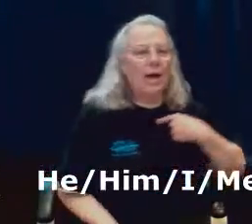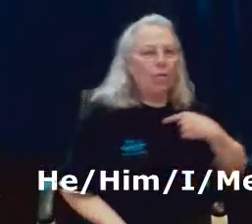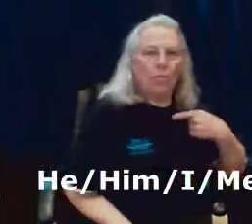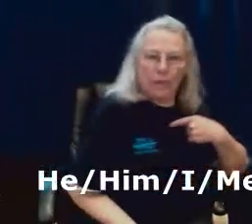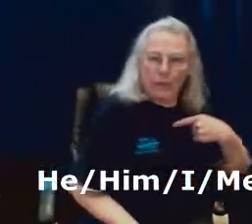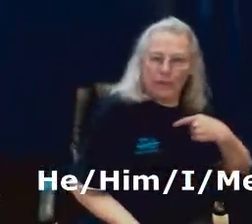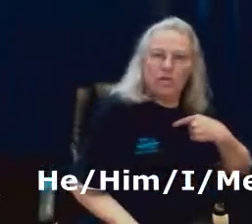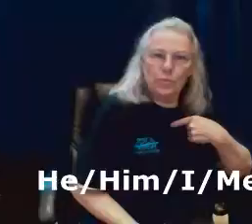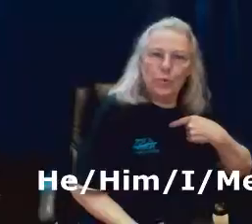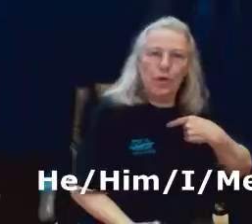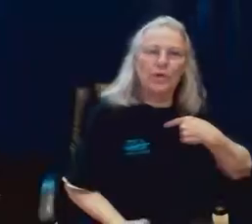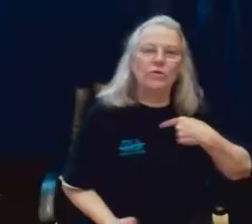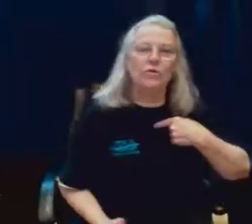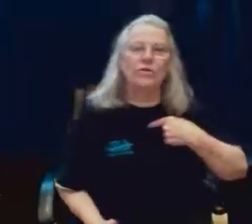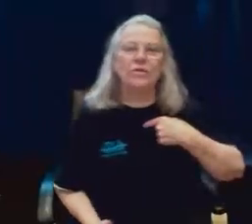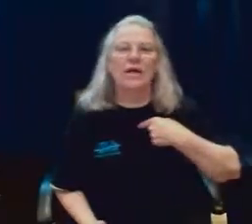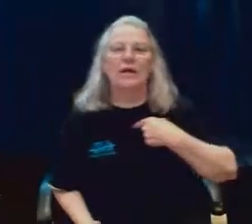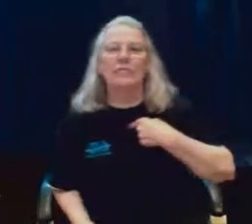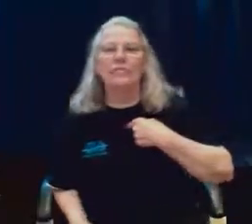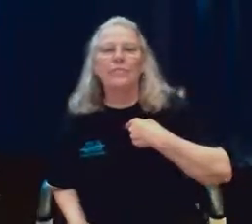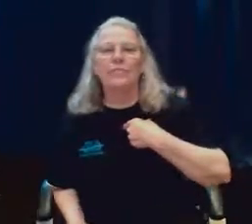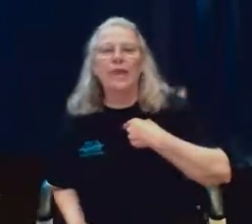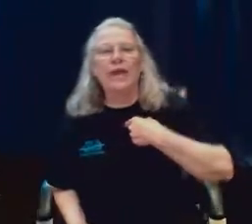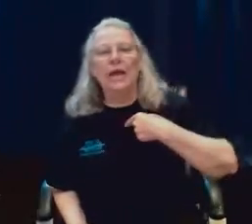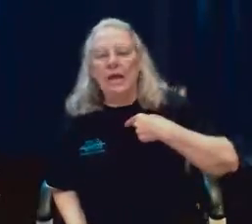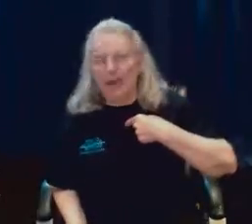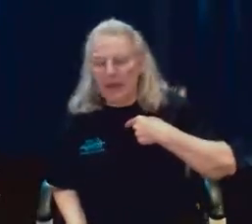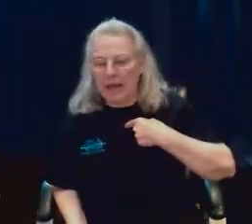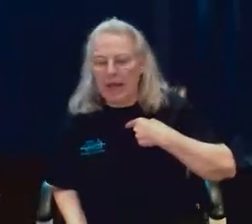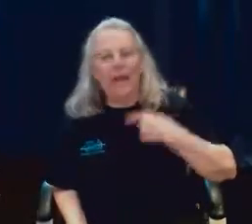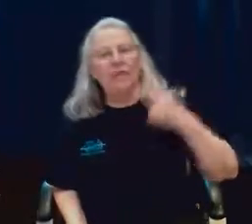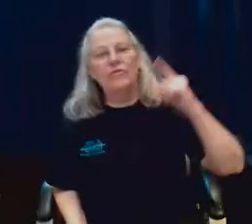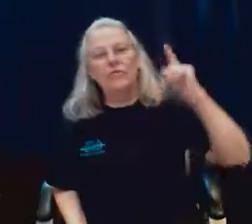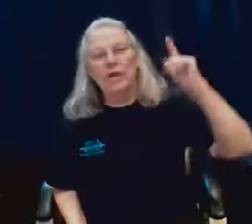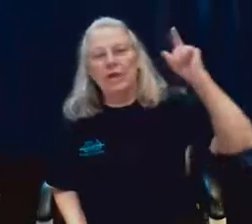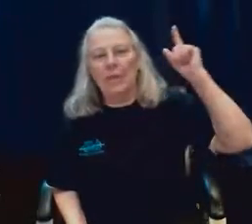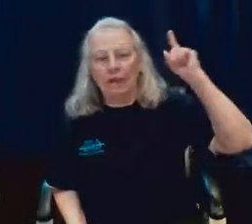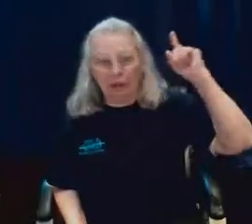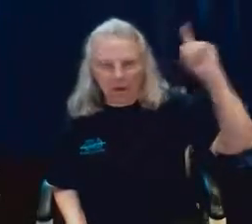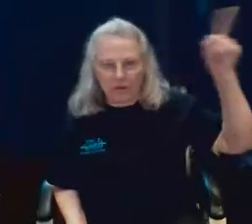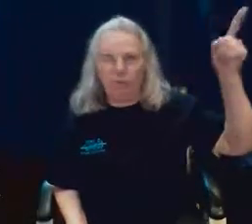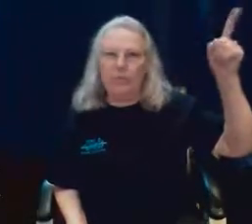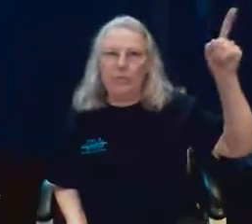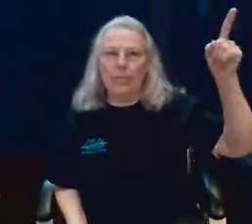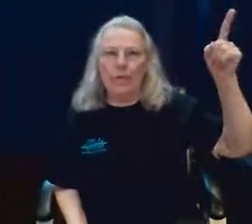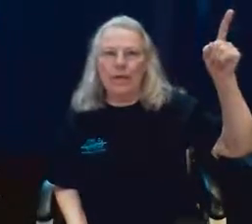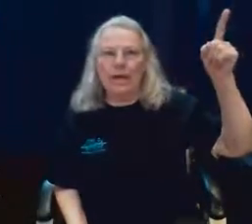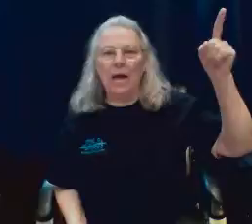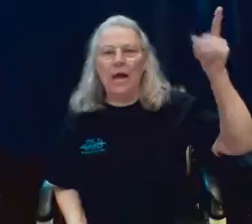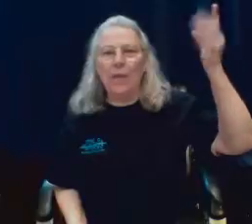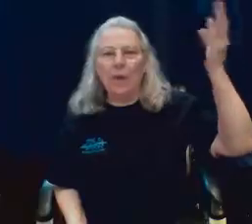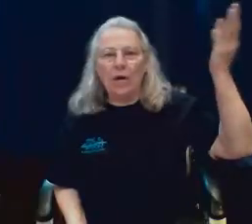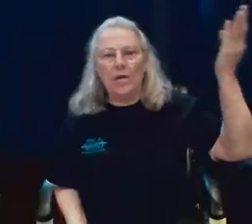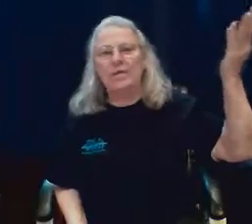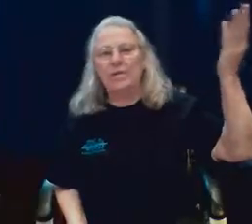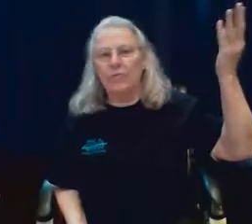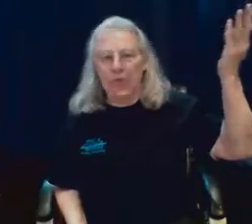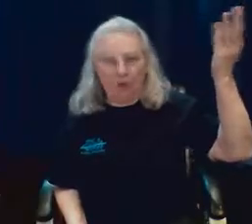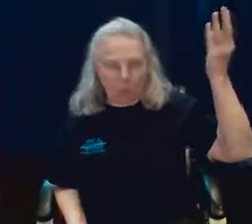or me, just pointing to yourself. He, if you're talking about God, you're going to be pointing up. It's either that